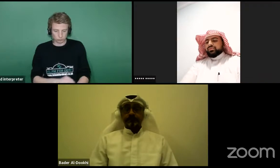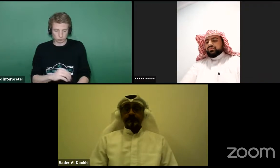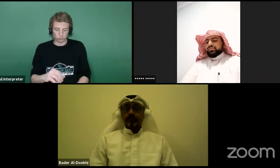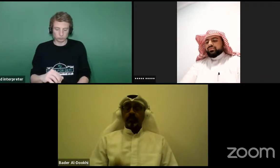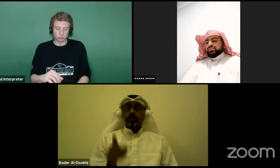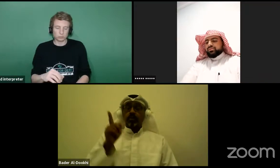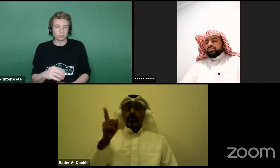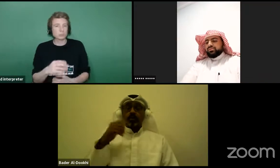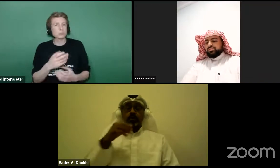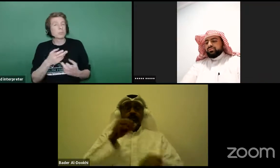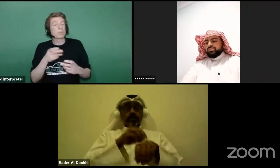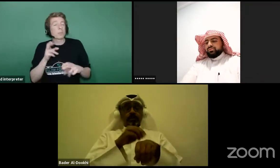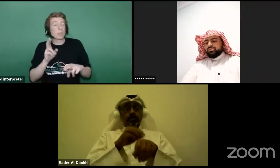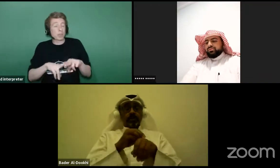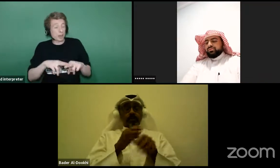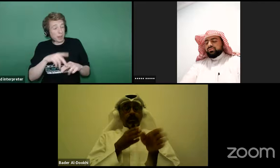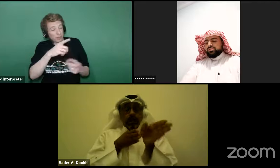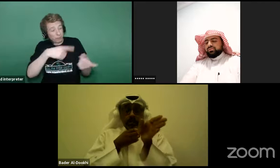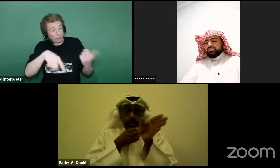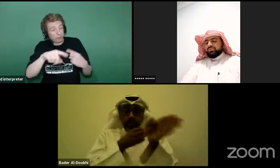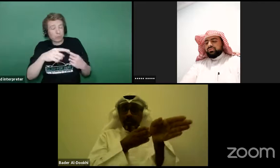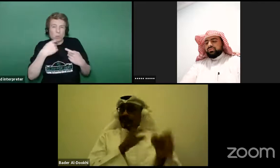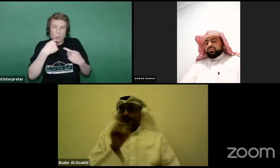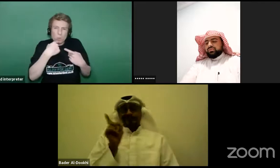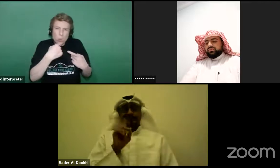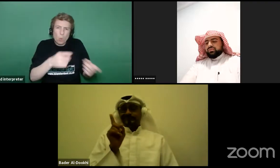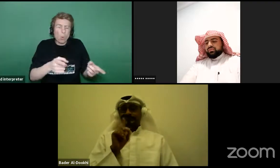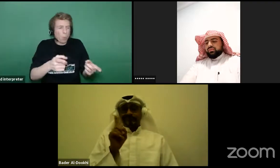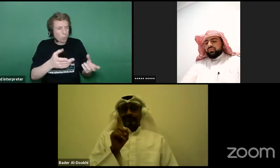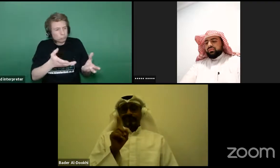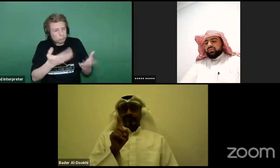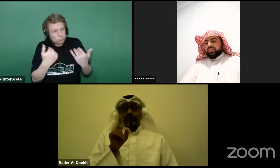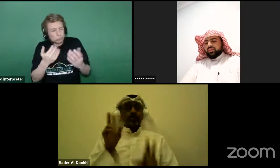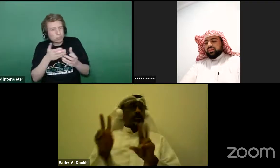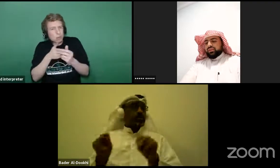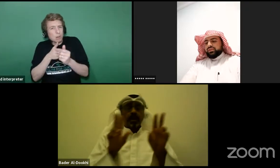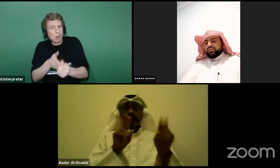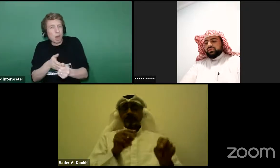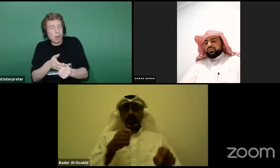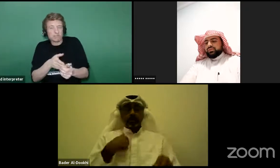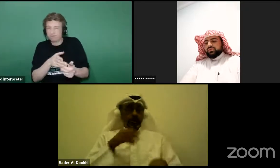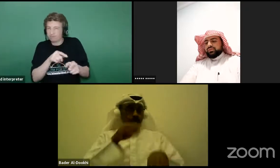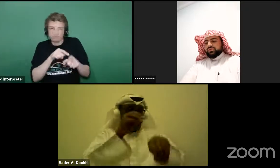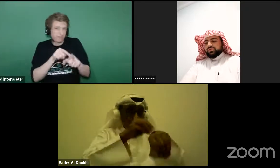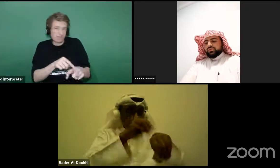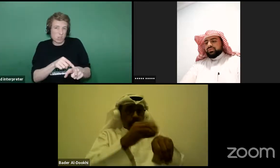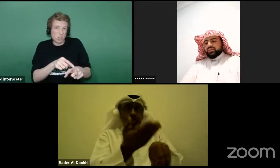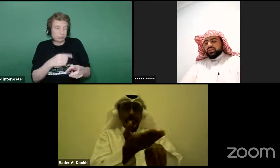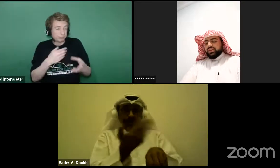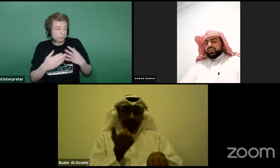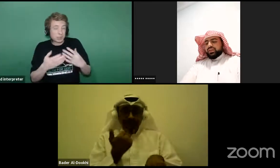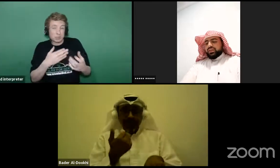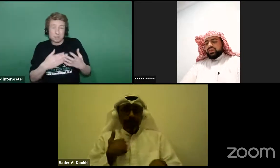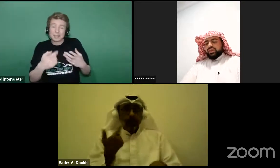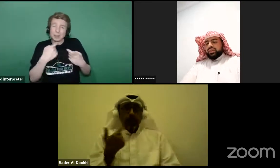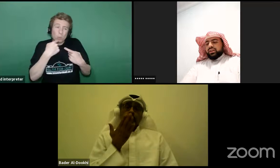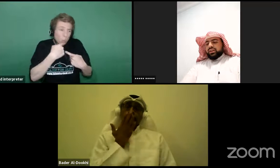them to guidance, they follow you not. It is the same for you whether you call them or you keep